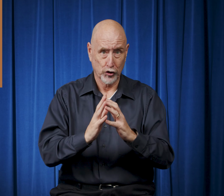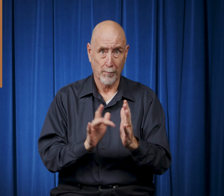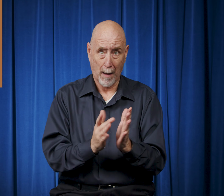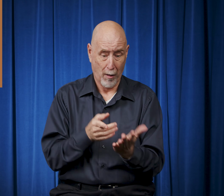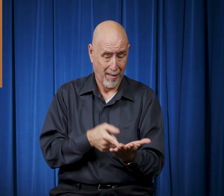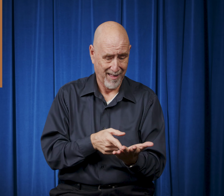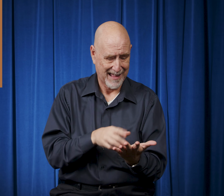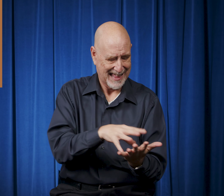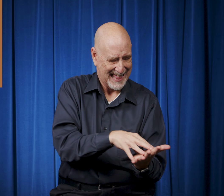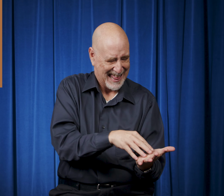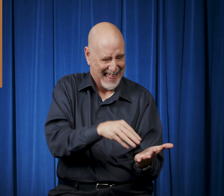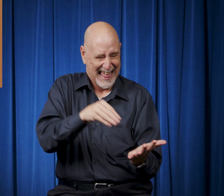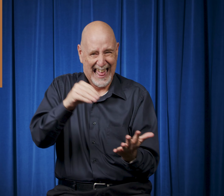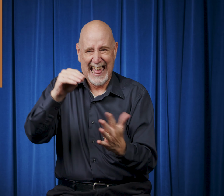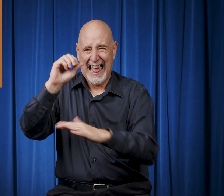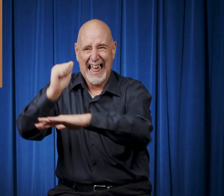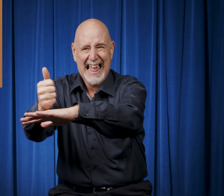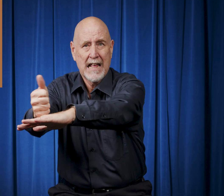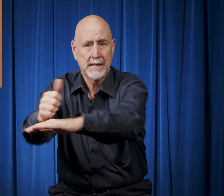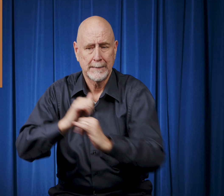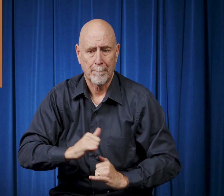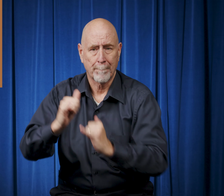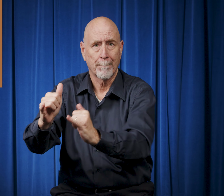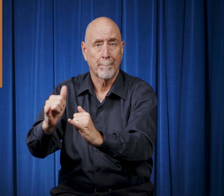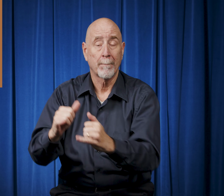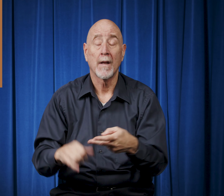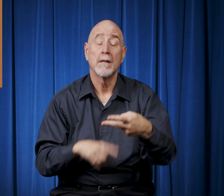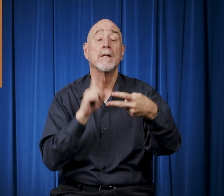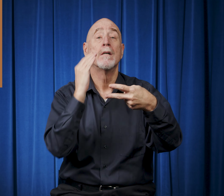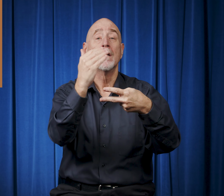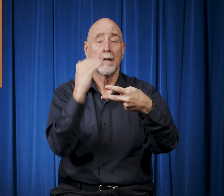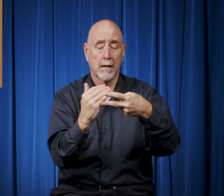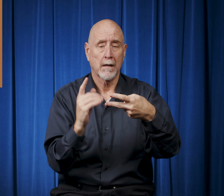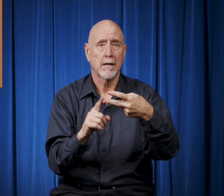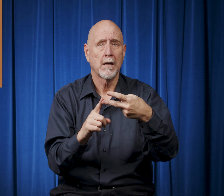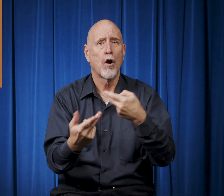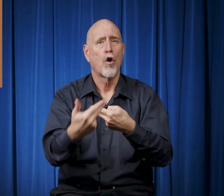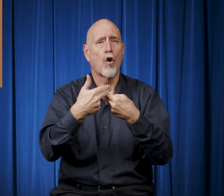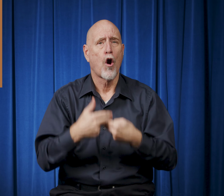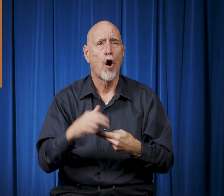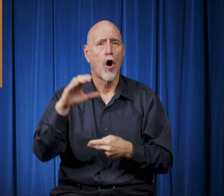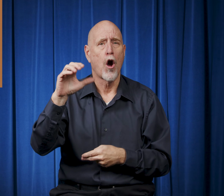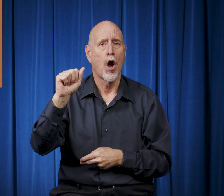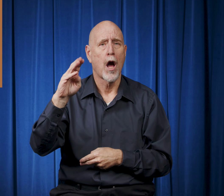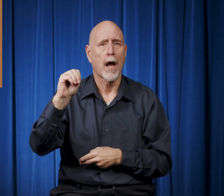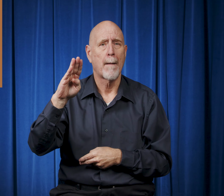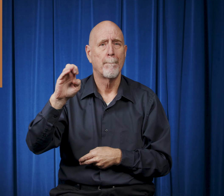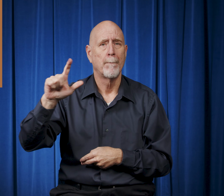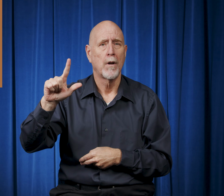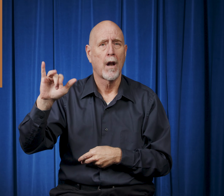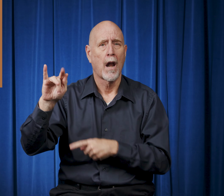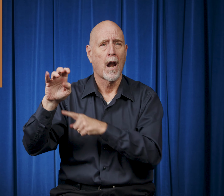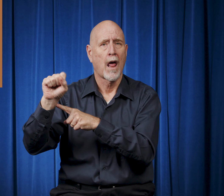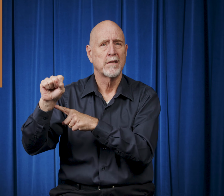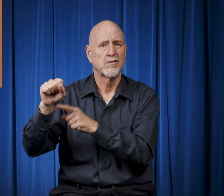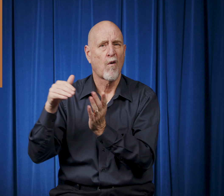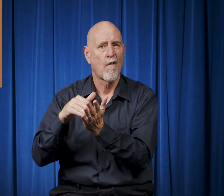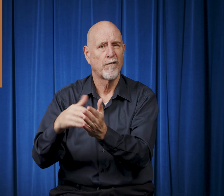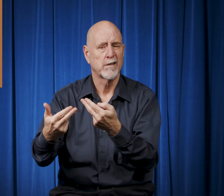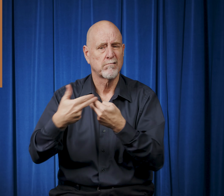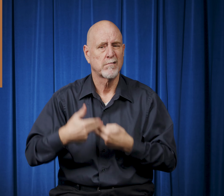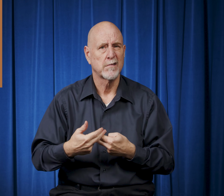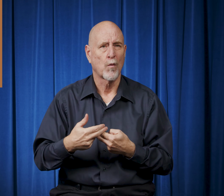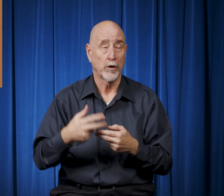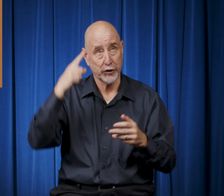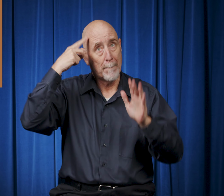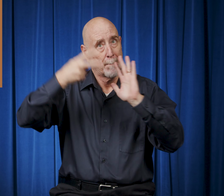Bible. Now, secondly, we've often been called Campbellites, which implies that we are a denomination